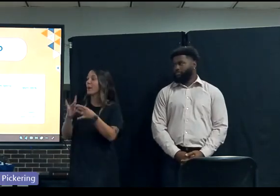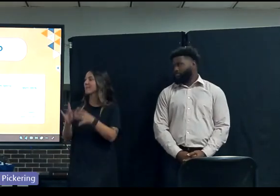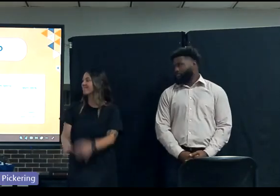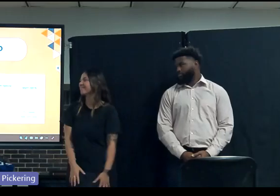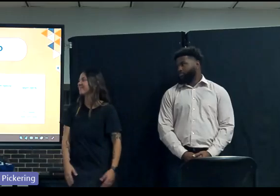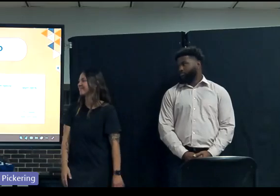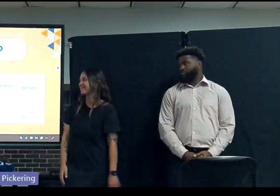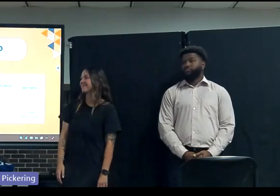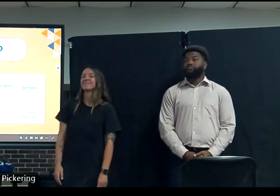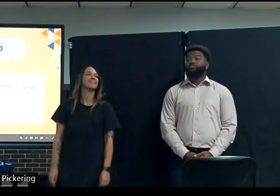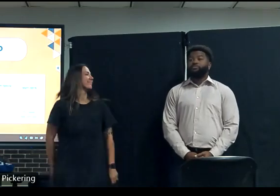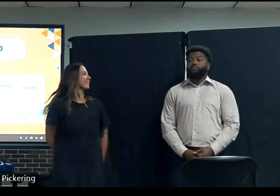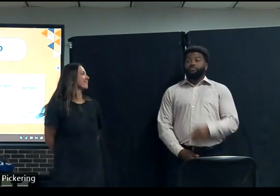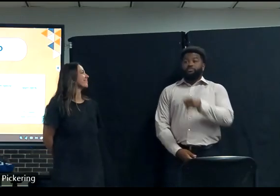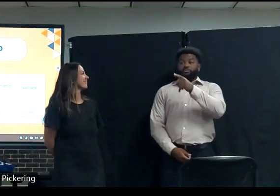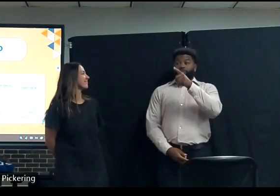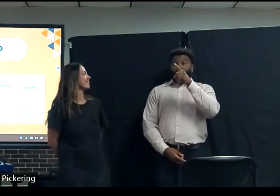Thank you.